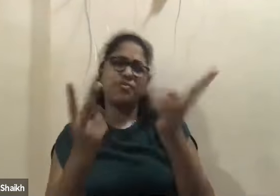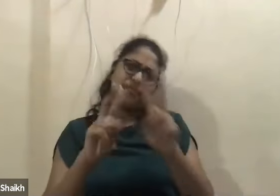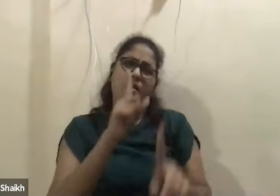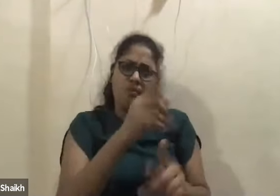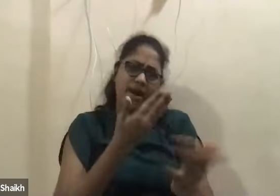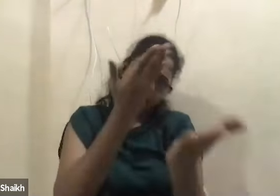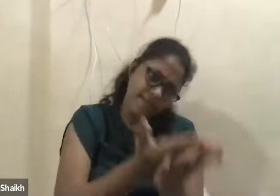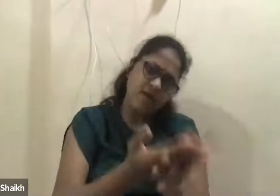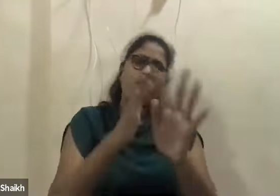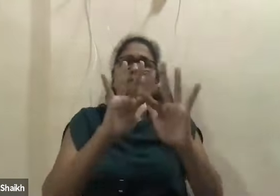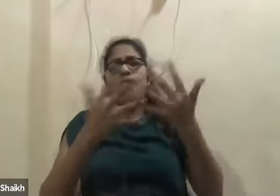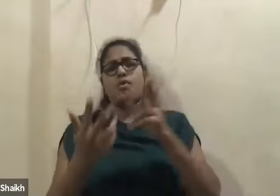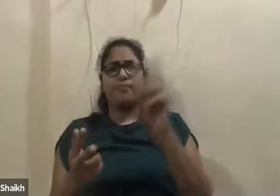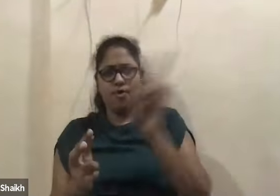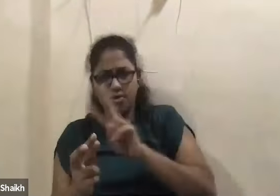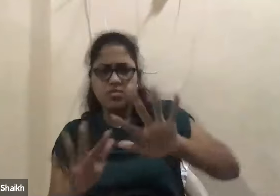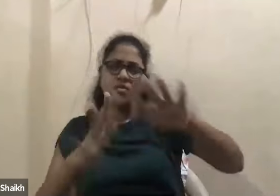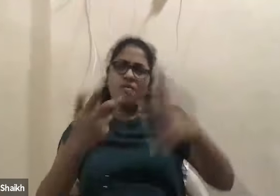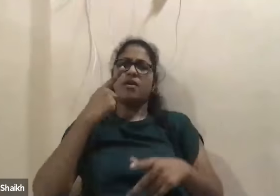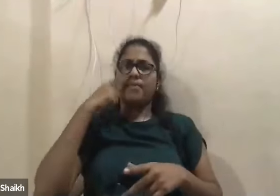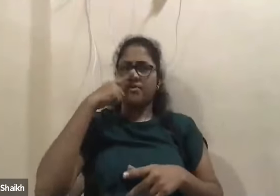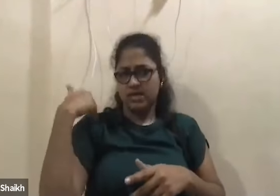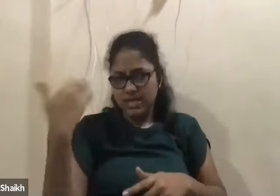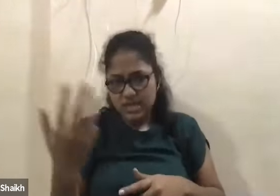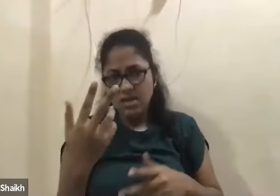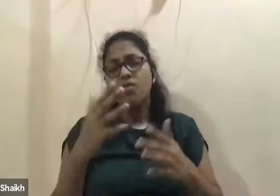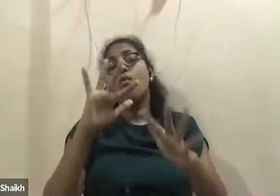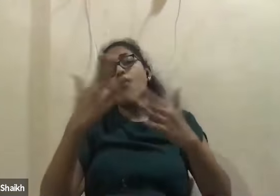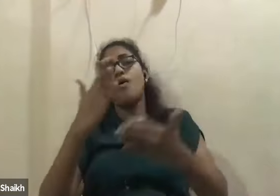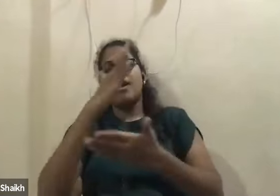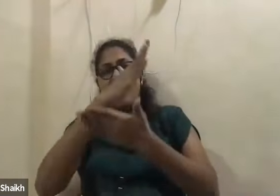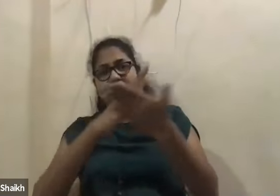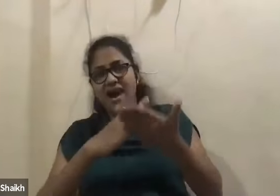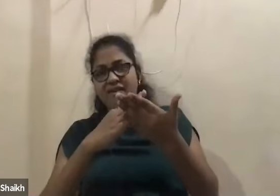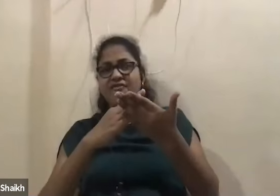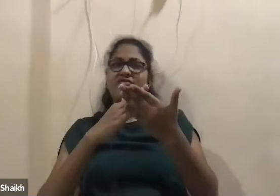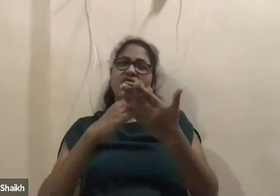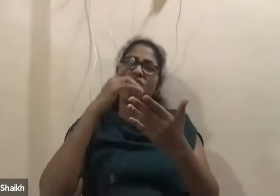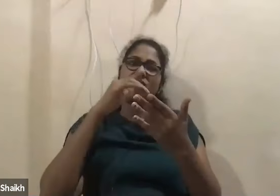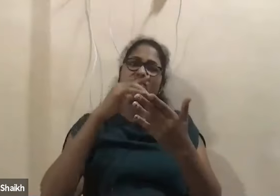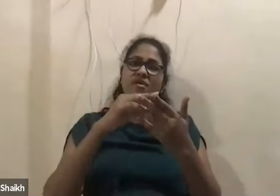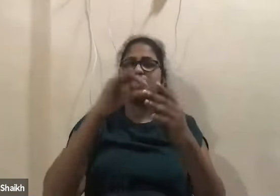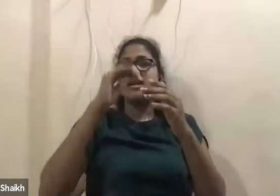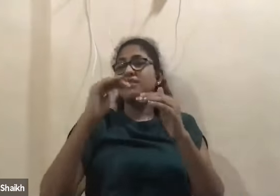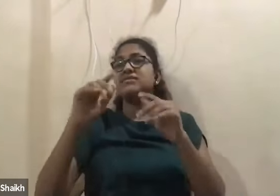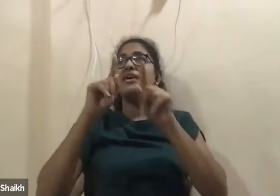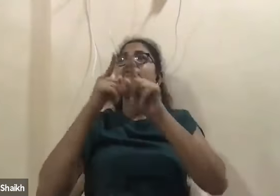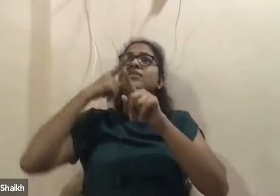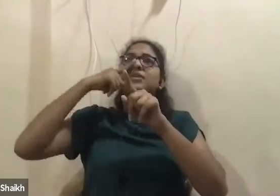Otherwise, siblings can apply, including half and step siblings. They can apply jointly or singly. Or